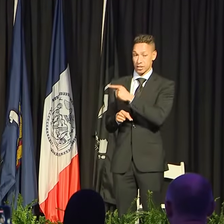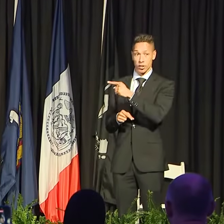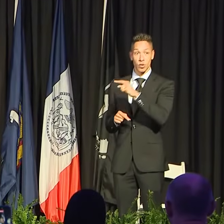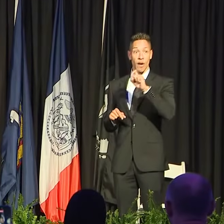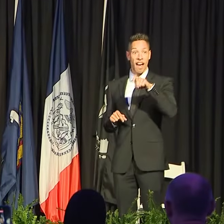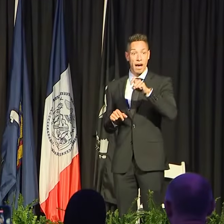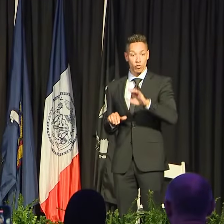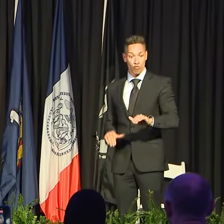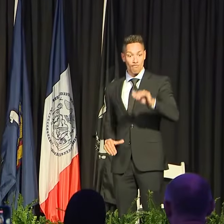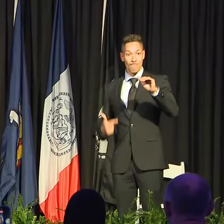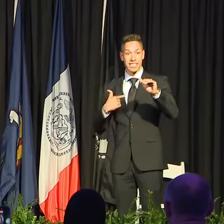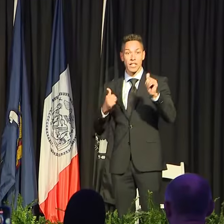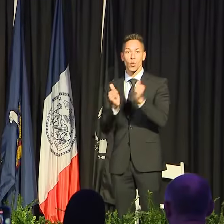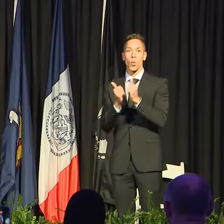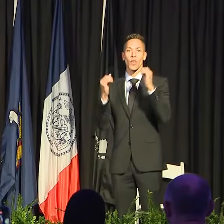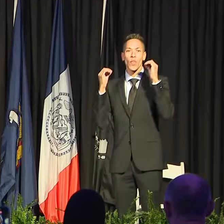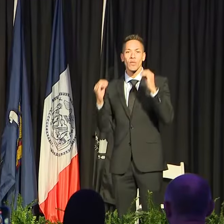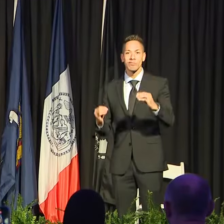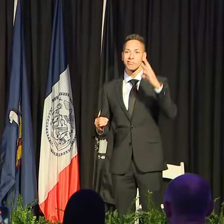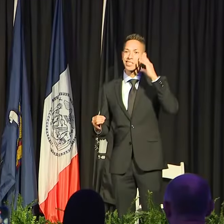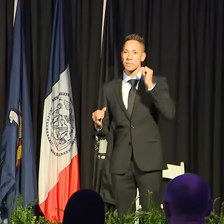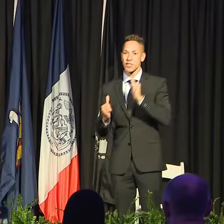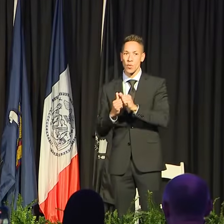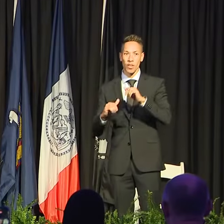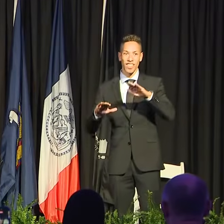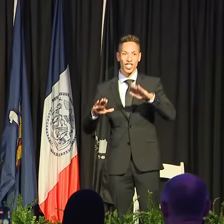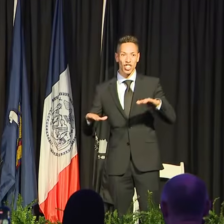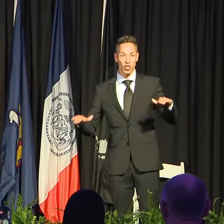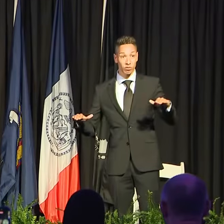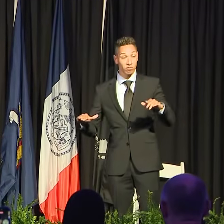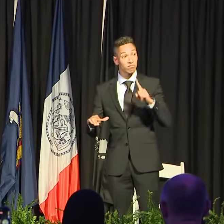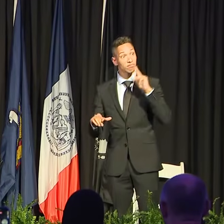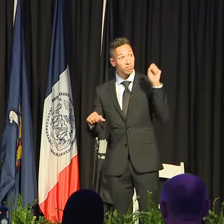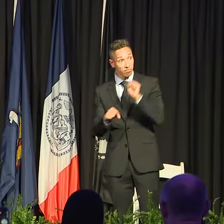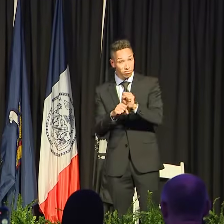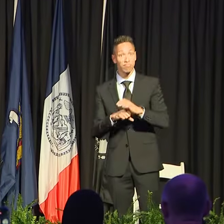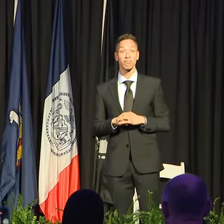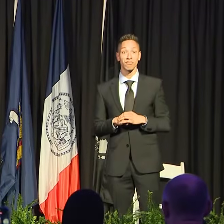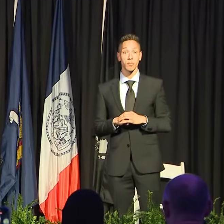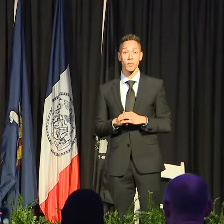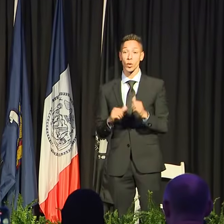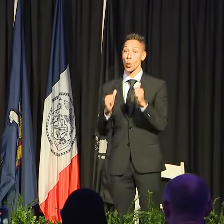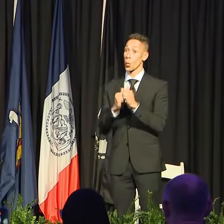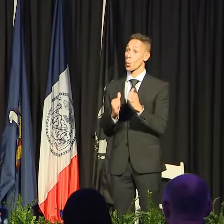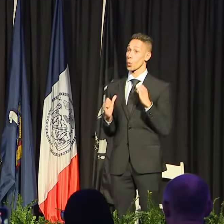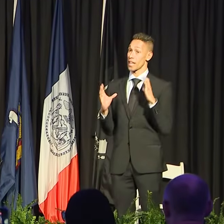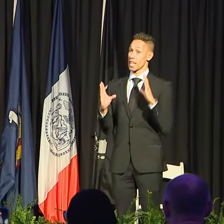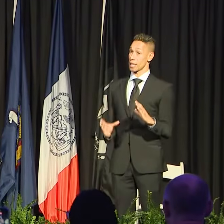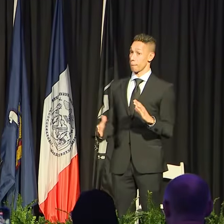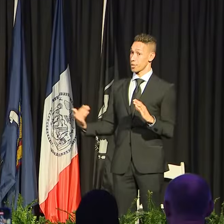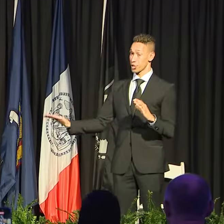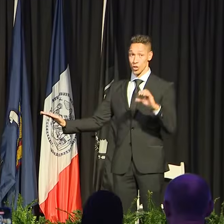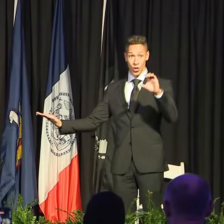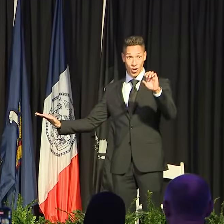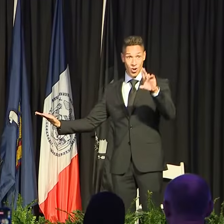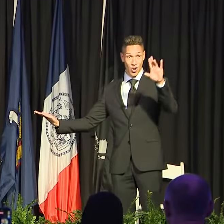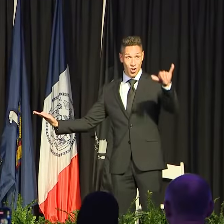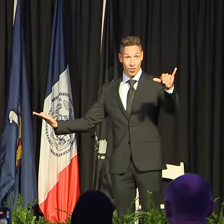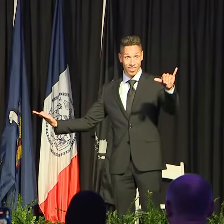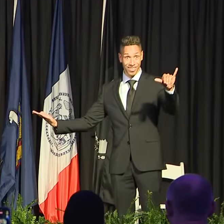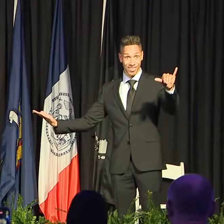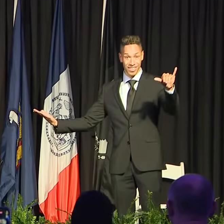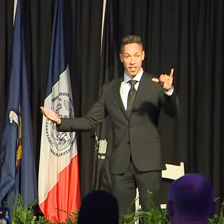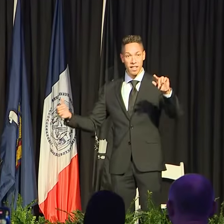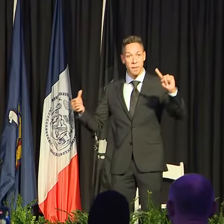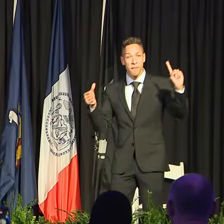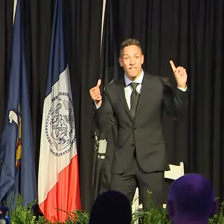us without having the experience of a child is real. To have Commissioner Curry be